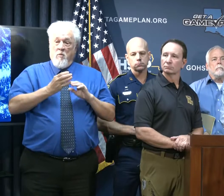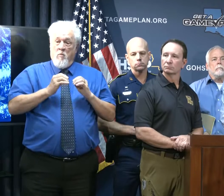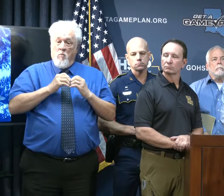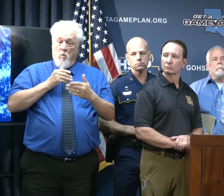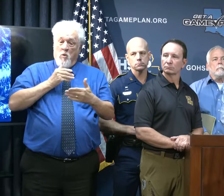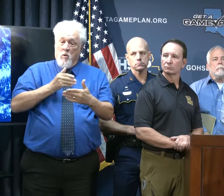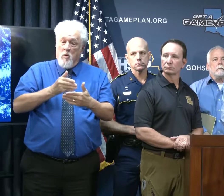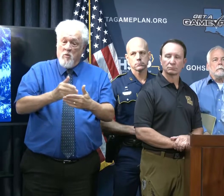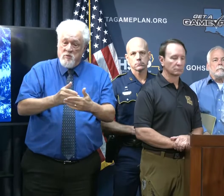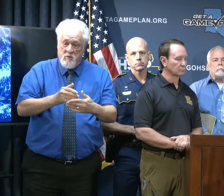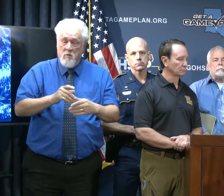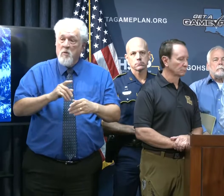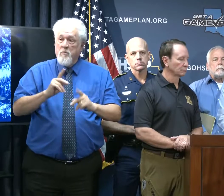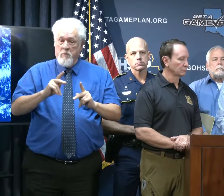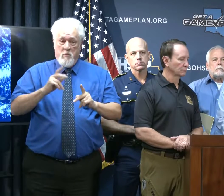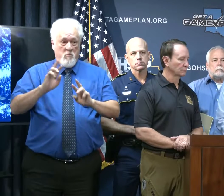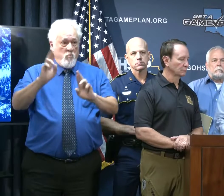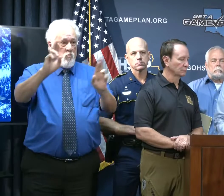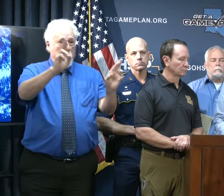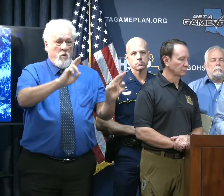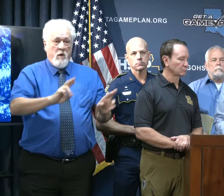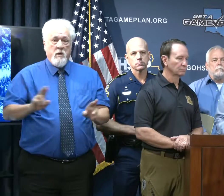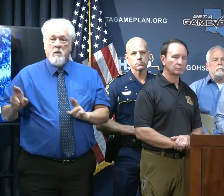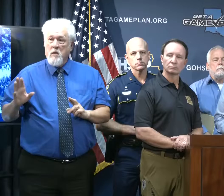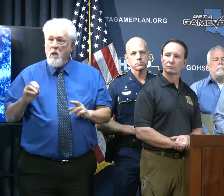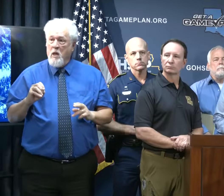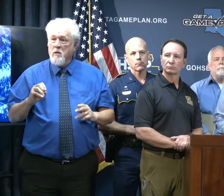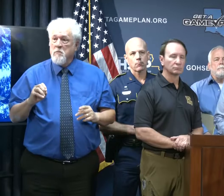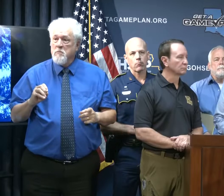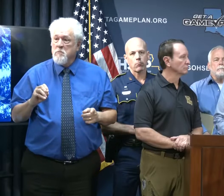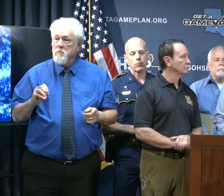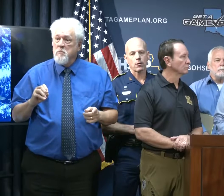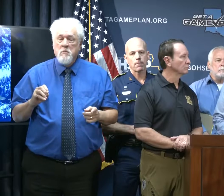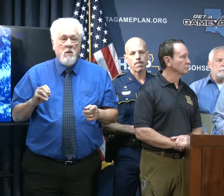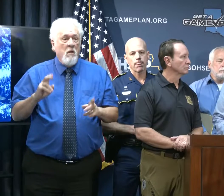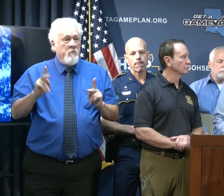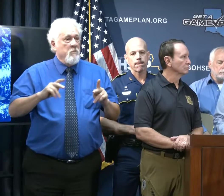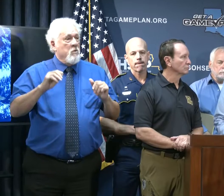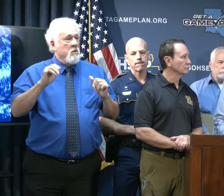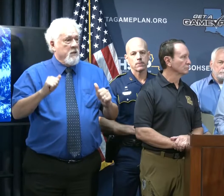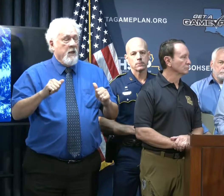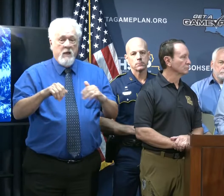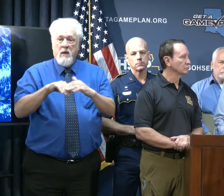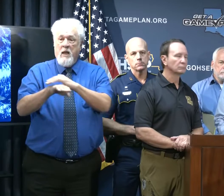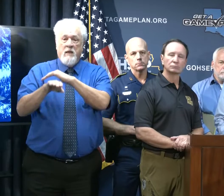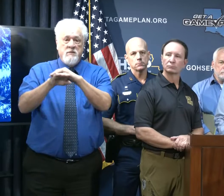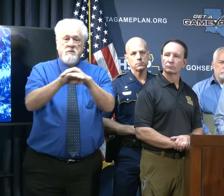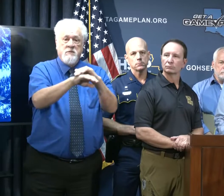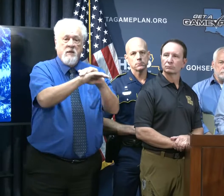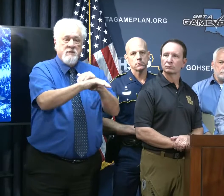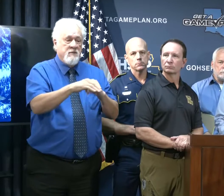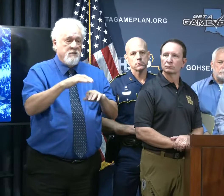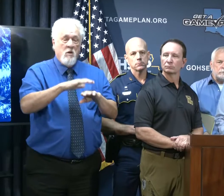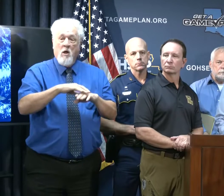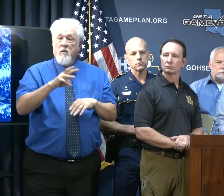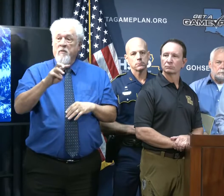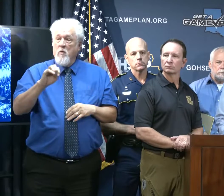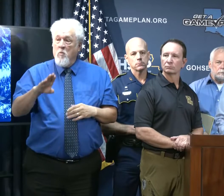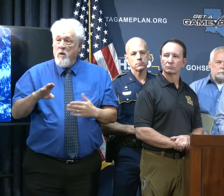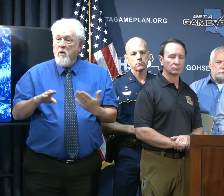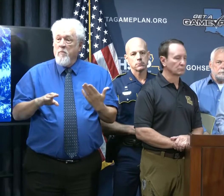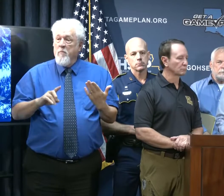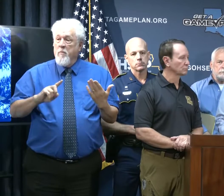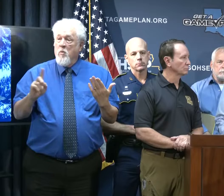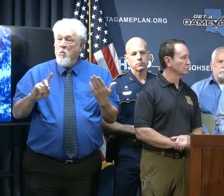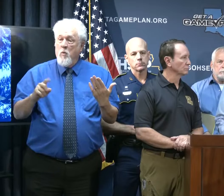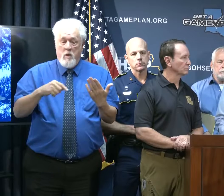getting things in place, and the citizens can access it certainly on our website as to where